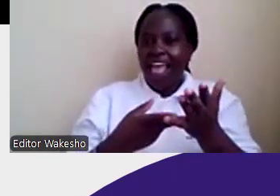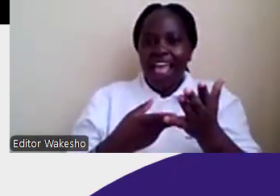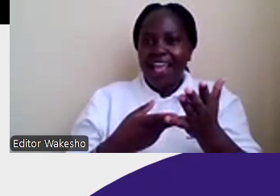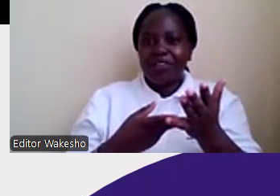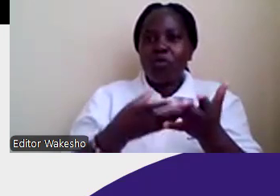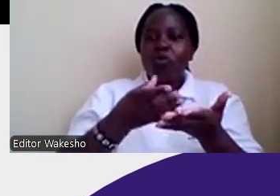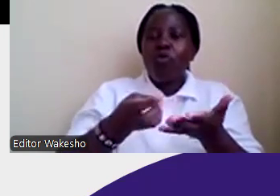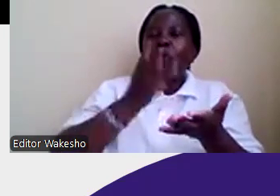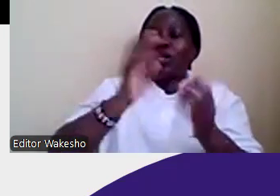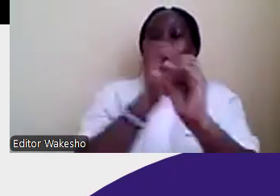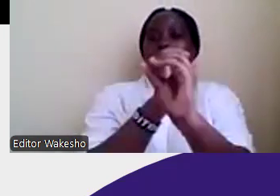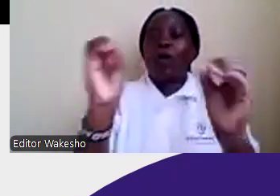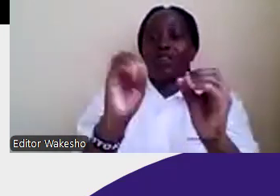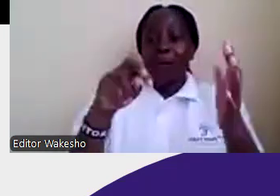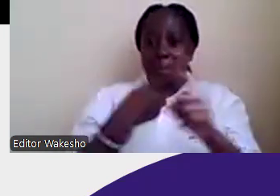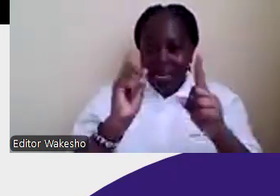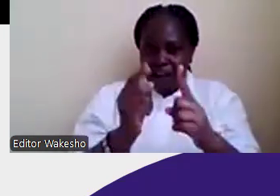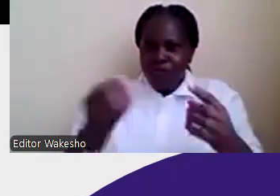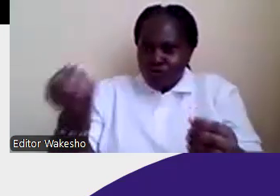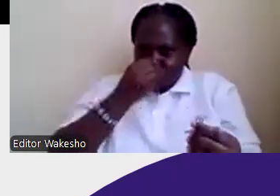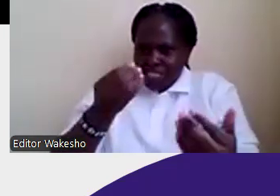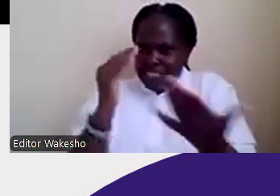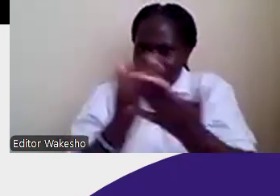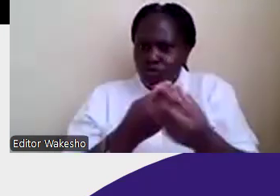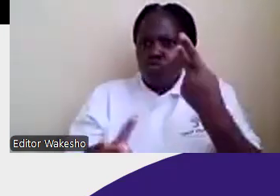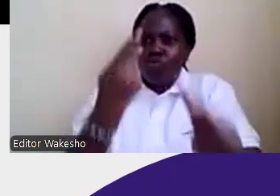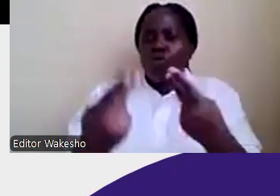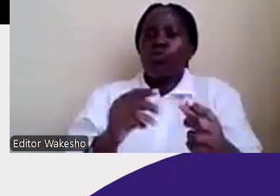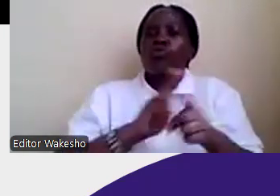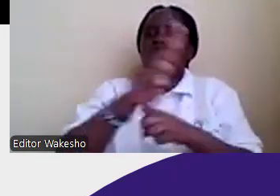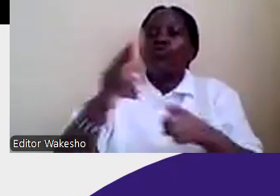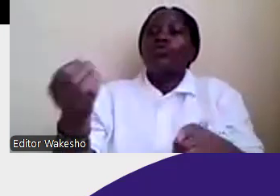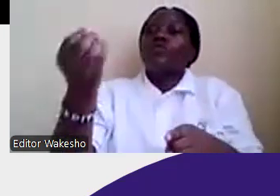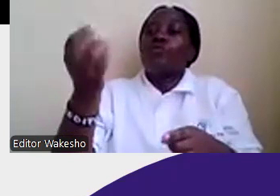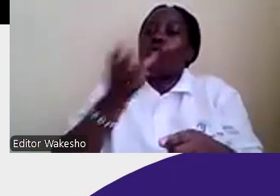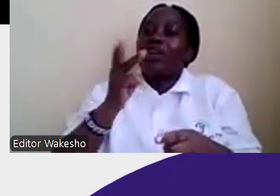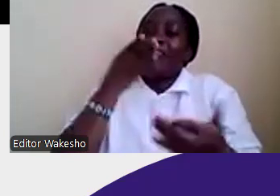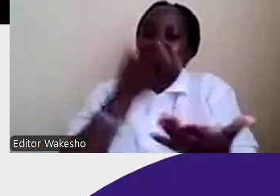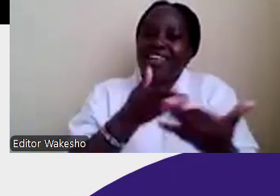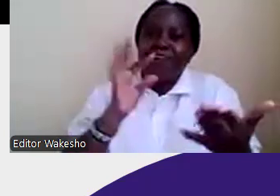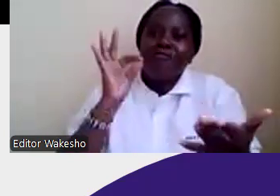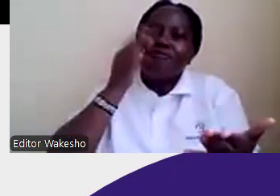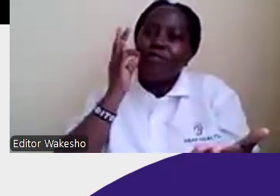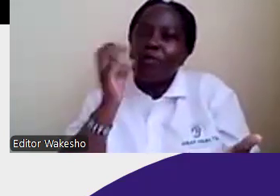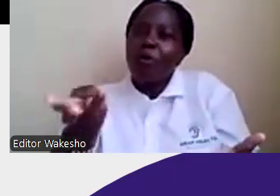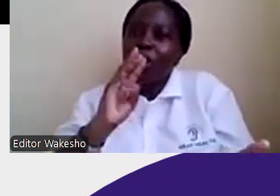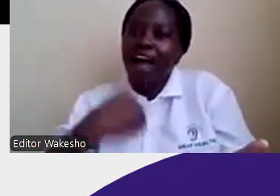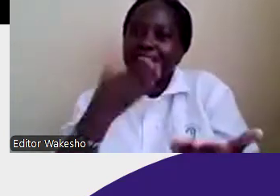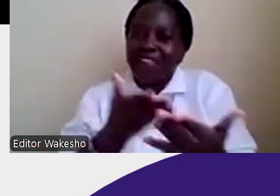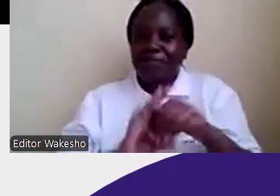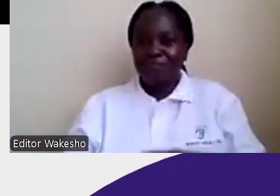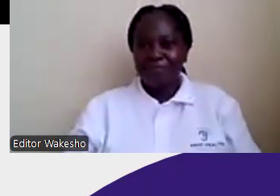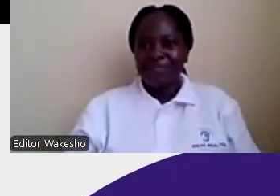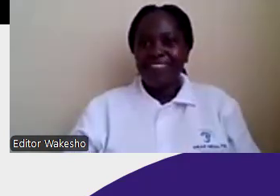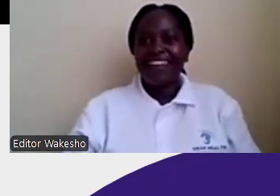water at all, right? Because basically everything else that you're eating and drinking has some level of water intake. But I